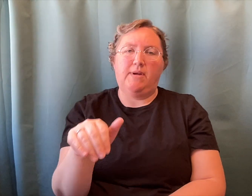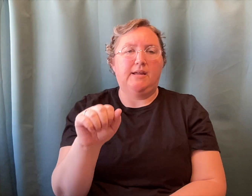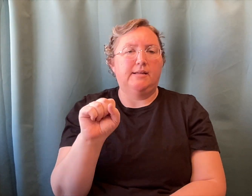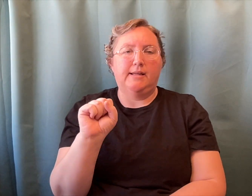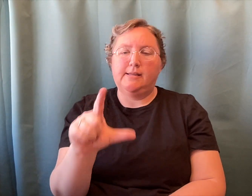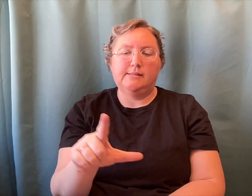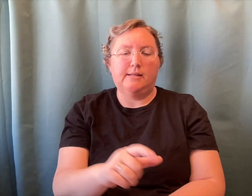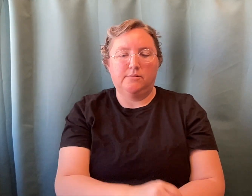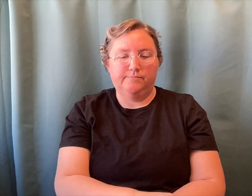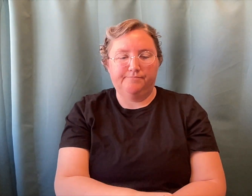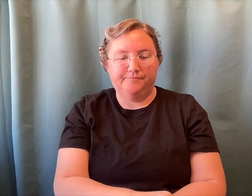into ASL.